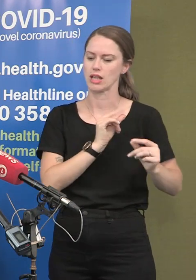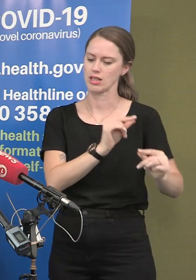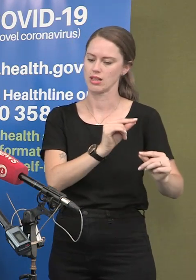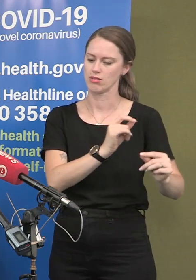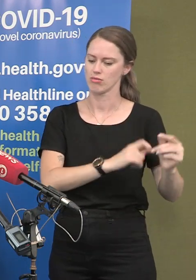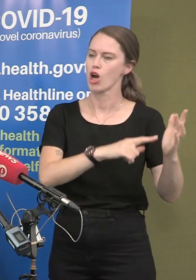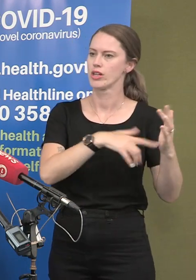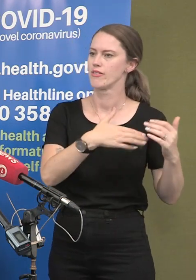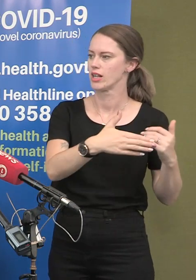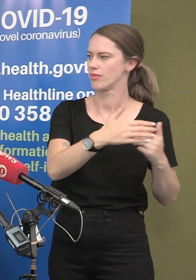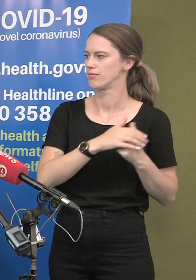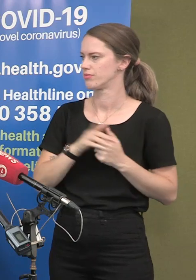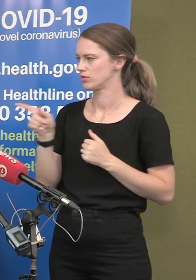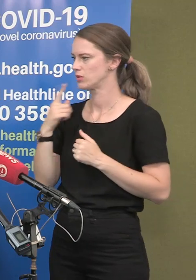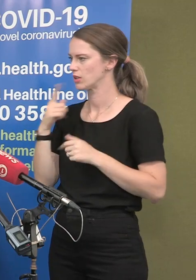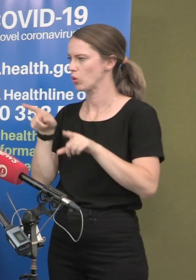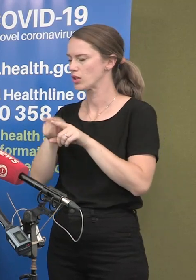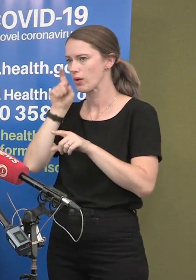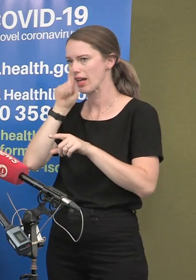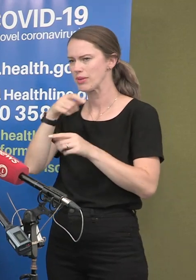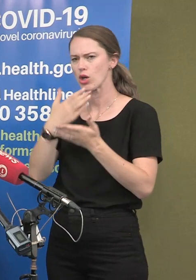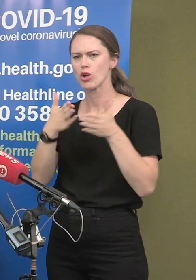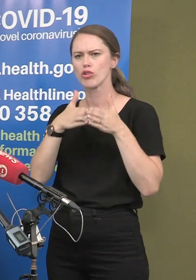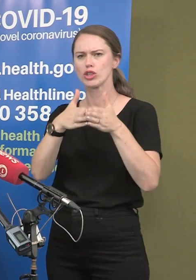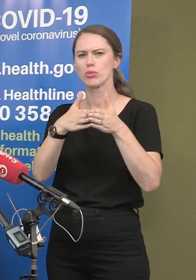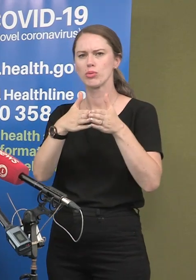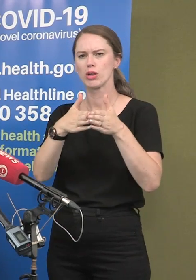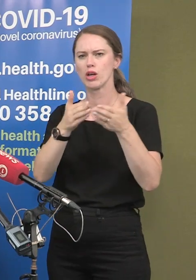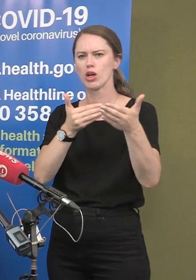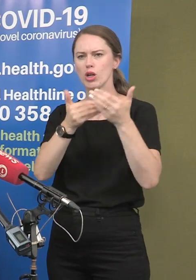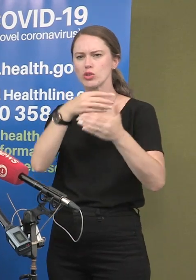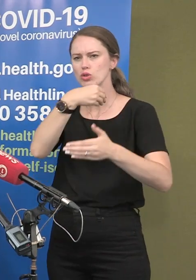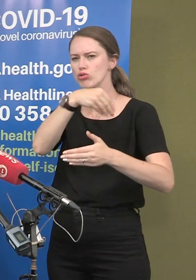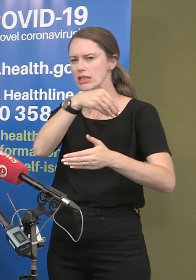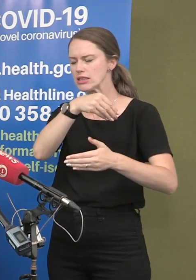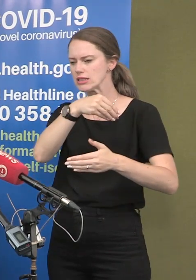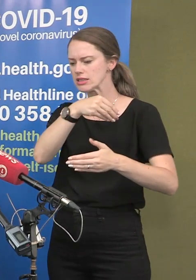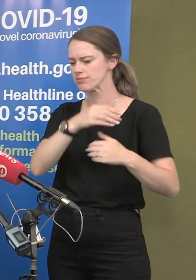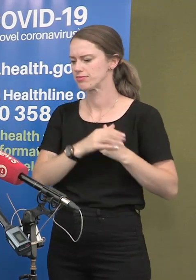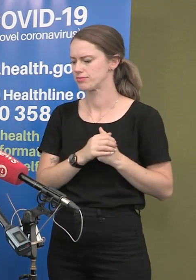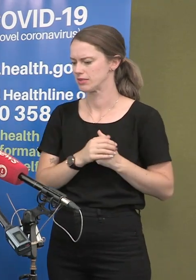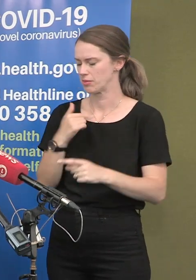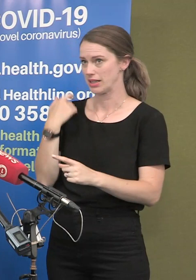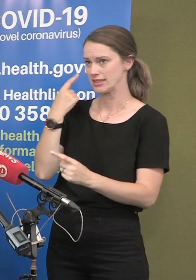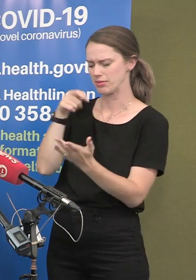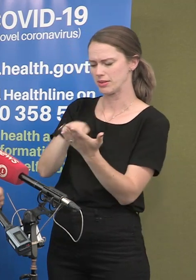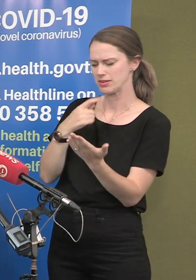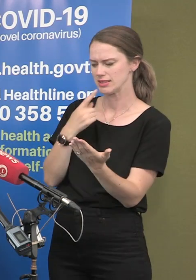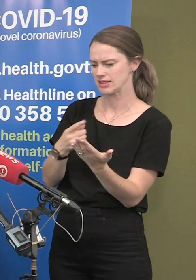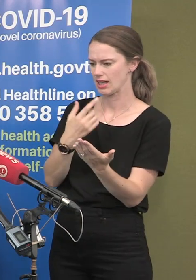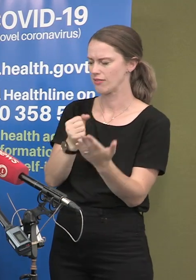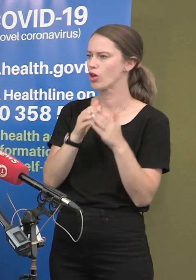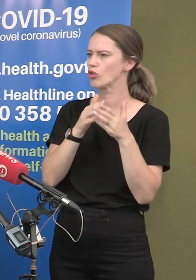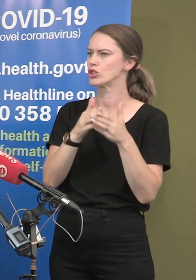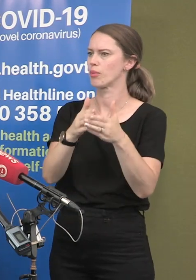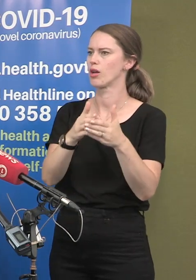a priority each day. Did you say there were also Kiwis on a cruise ship near Greece? Yes, I understand. What my notes have got is that there's a cruise ship,